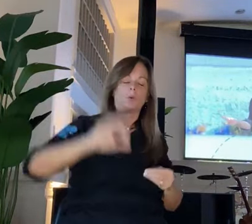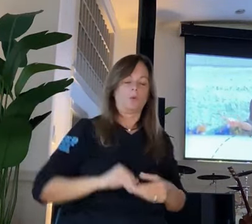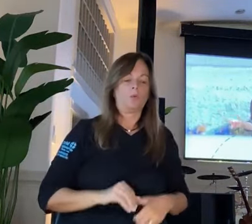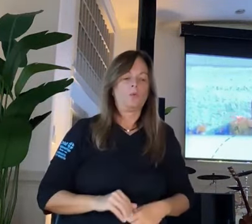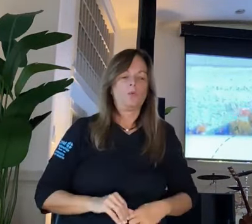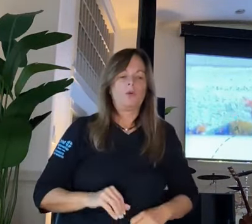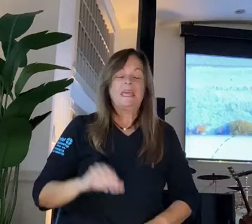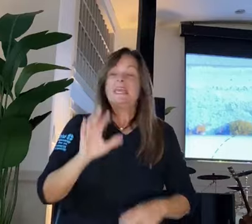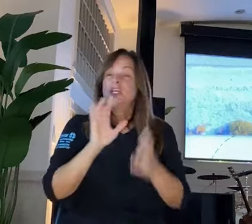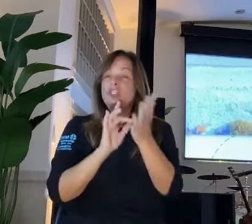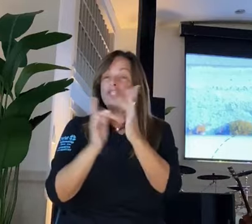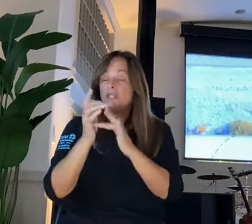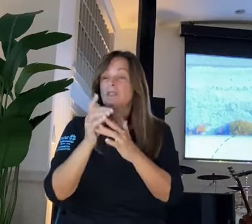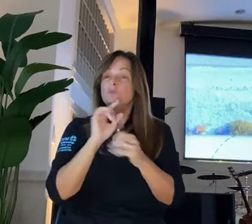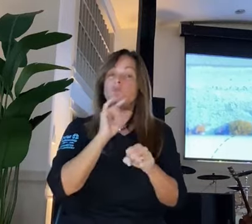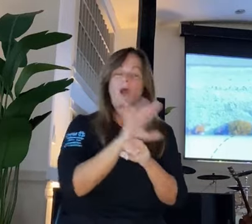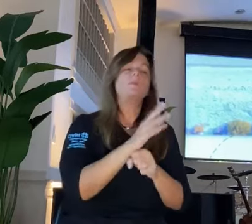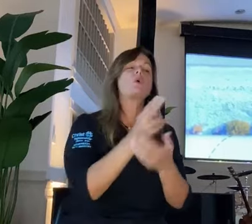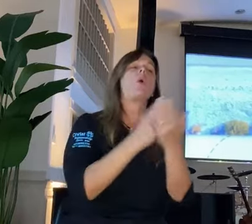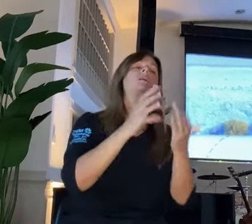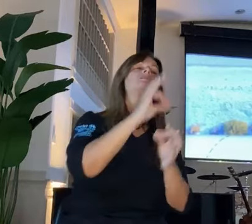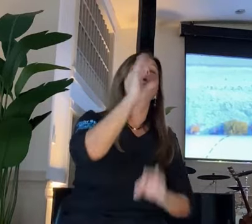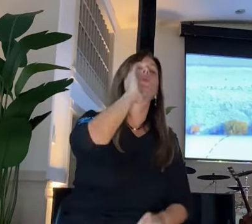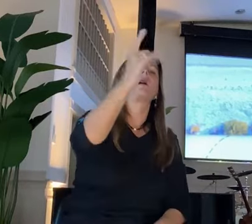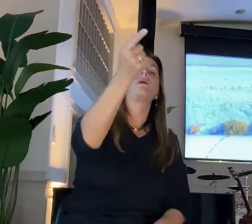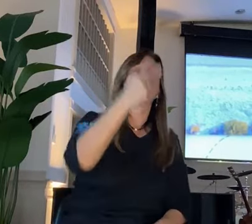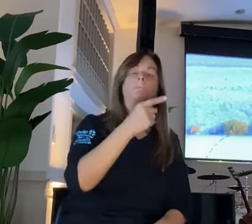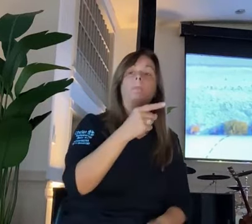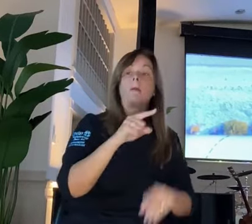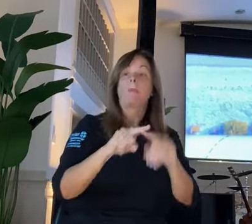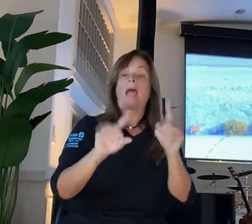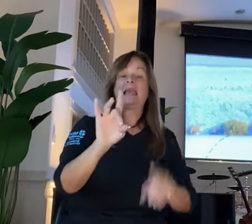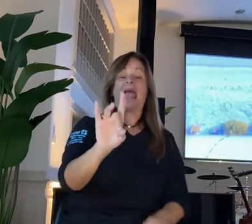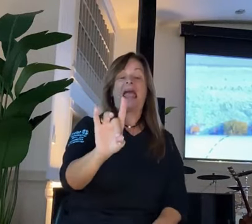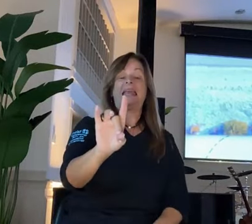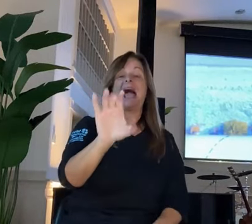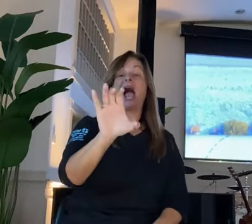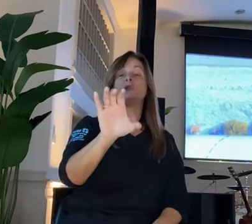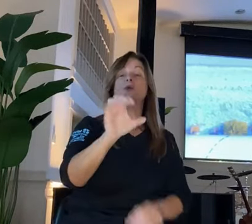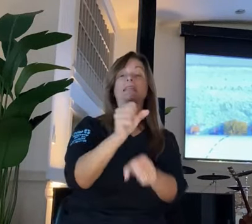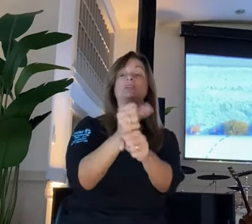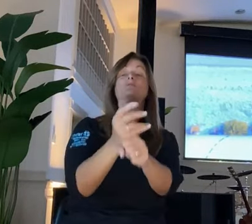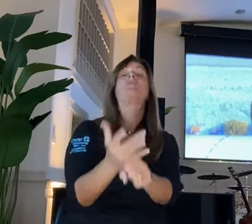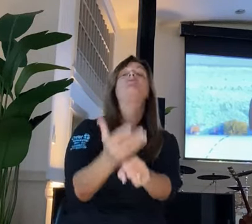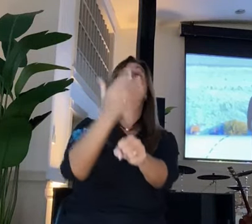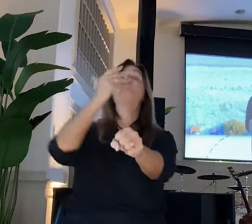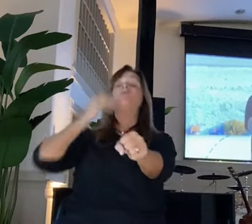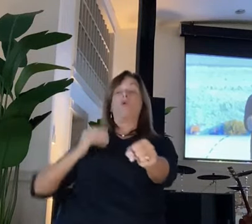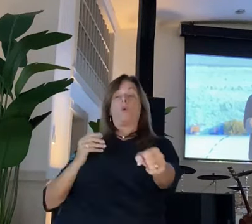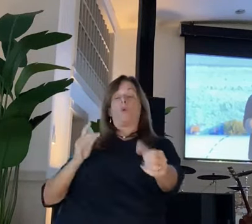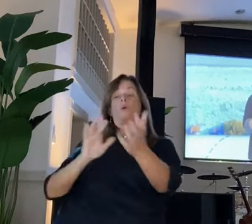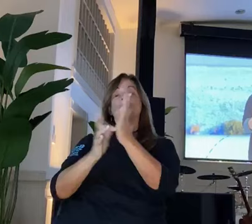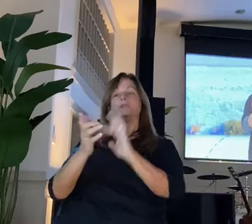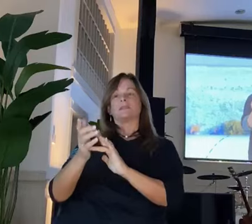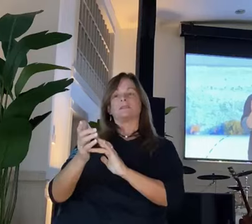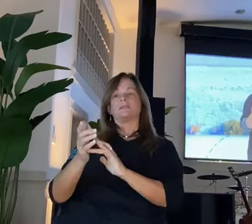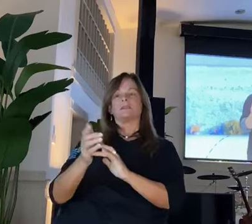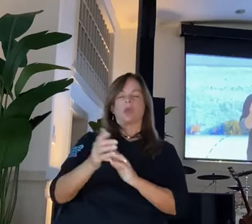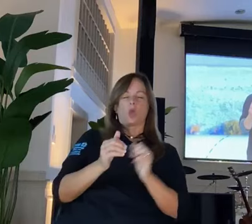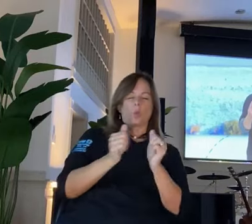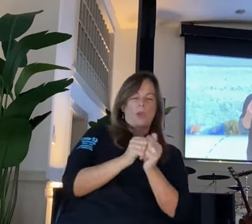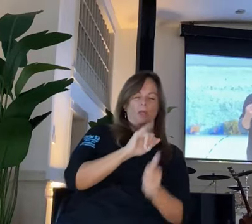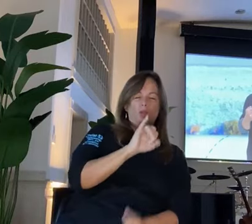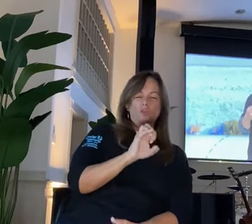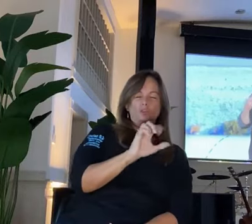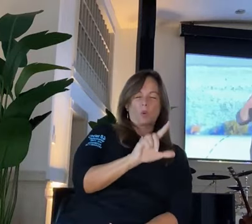ever promised, and 800 years earlier, God had promised that the Holy Spirit would come as he spoke through the prophet Joel in